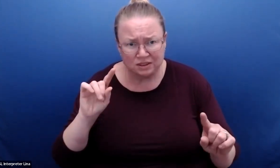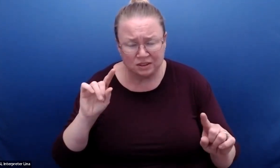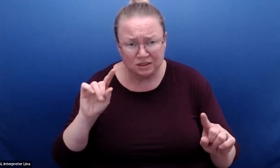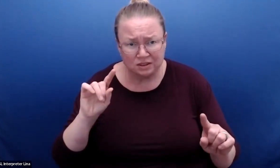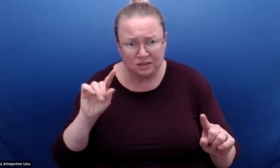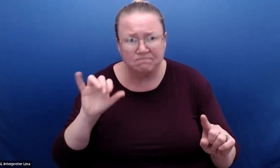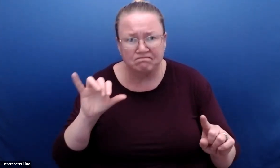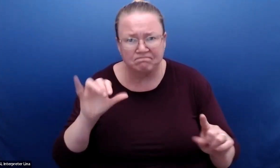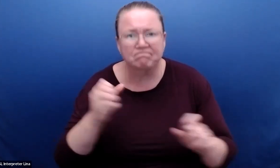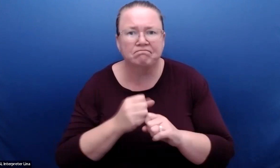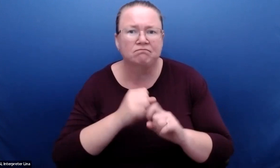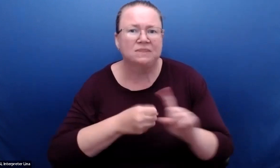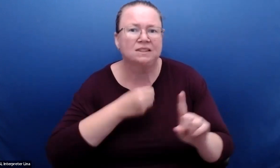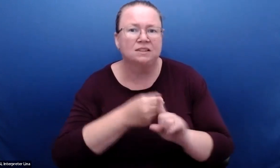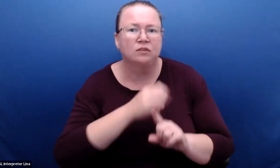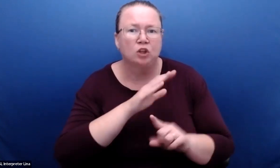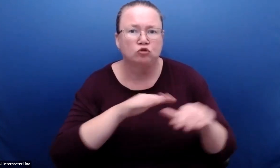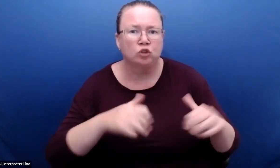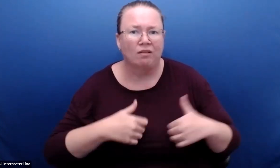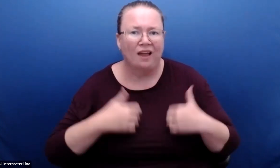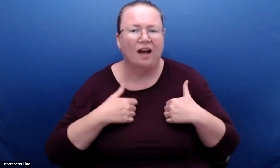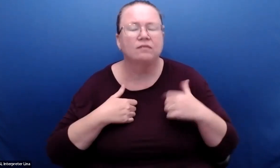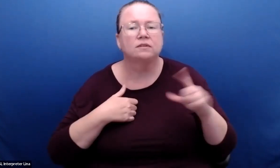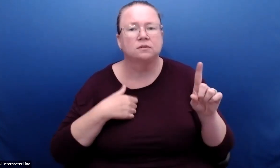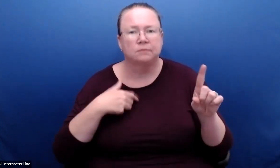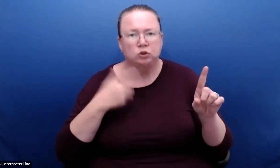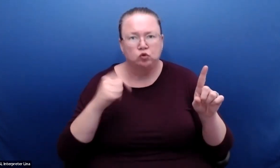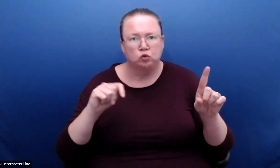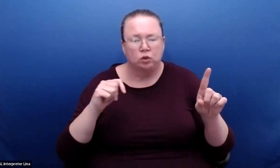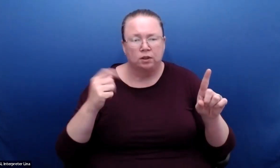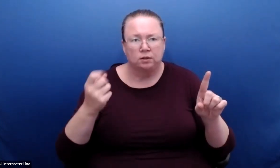made a difference in their child's life. Let me try